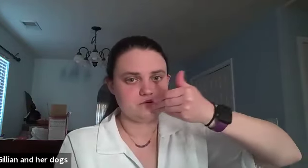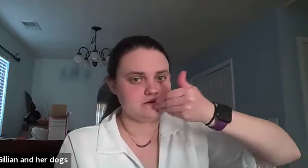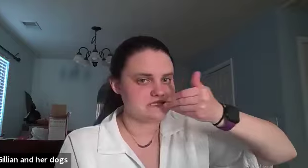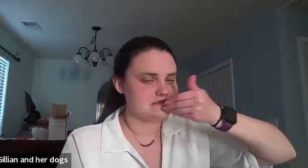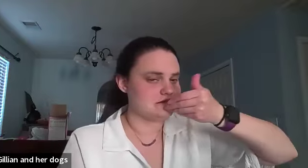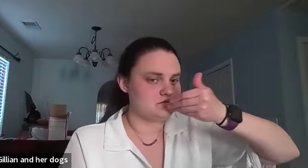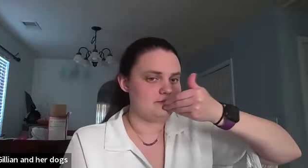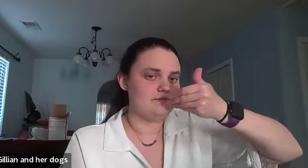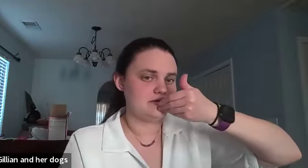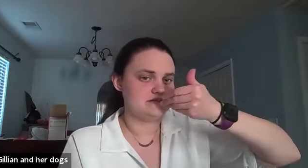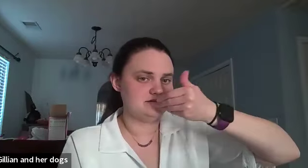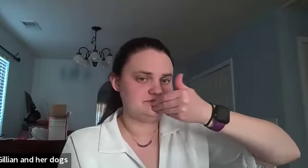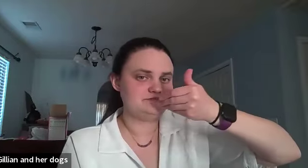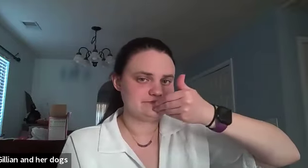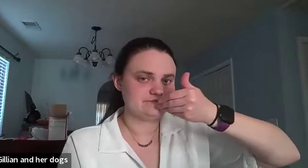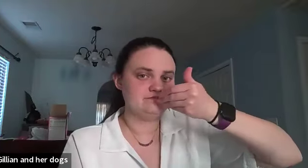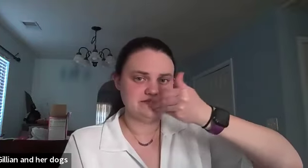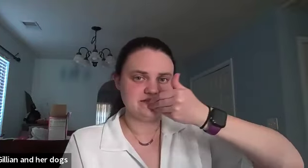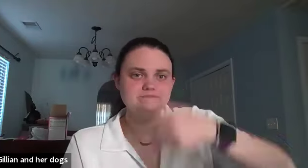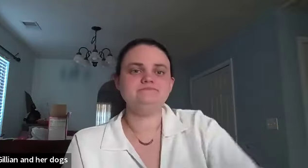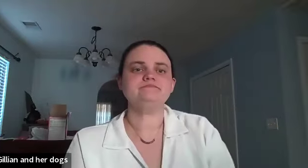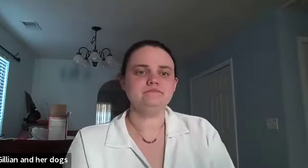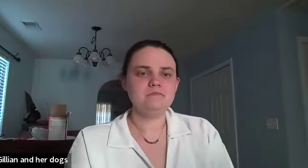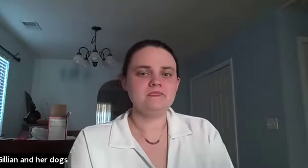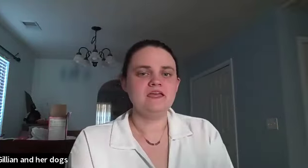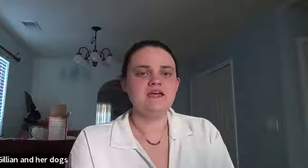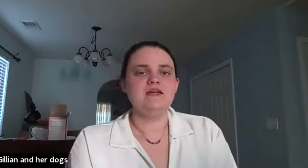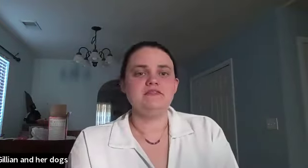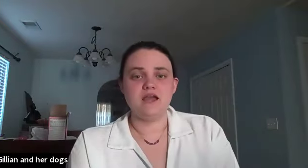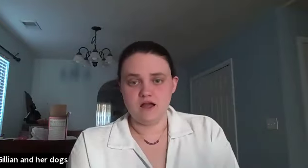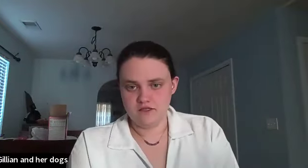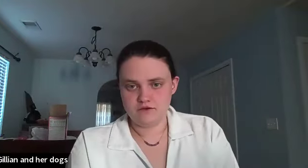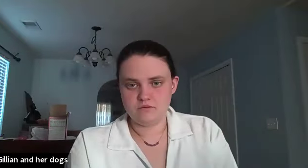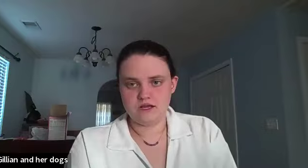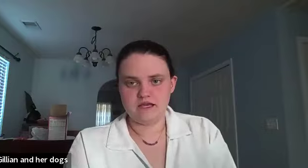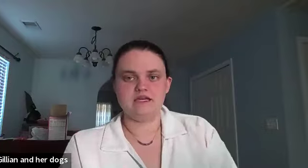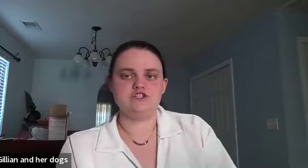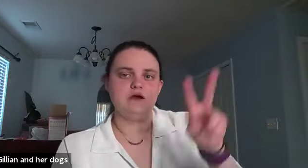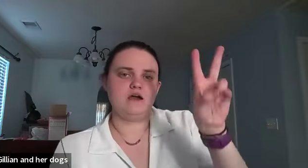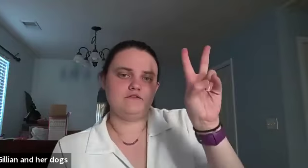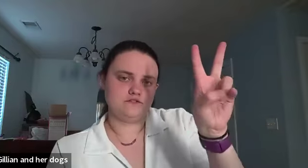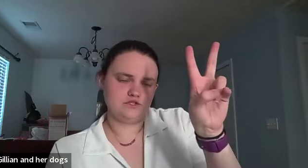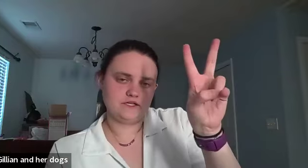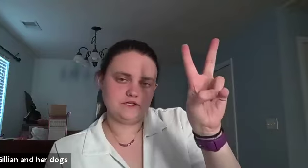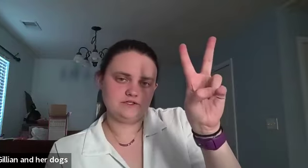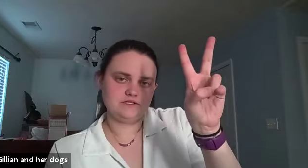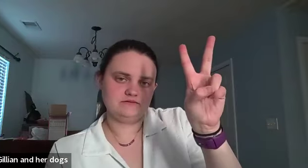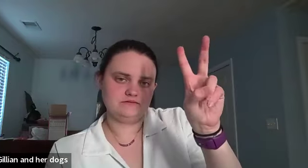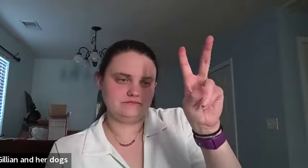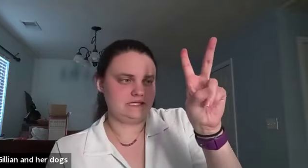everyone else eats it this way. Pizza, pizza. The other way is you have two fingers,